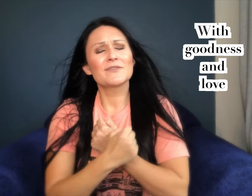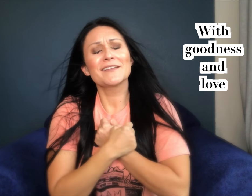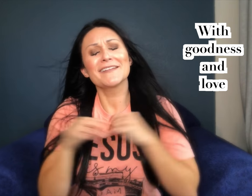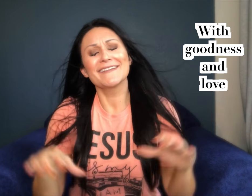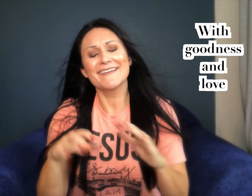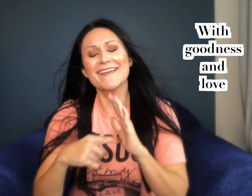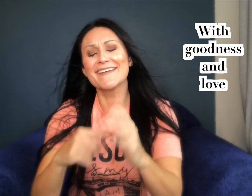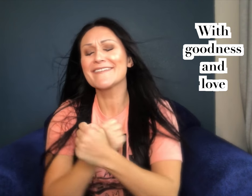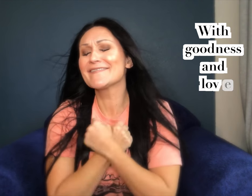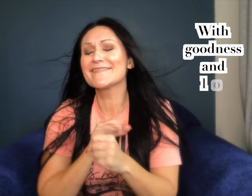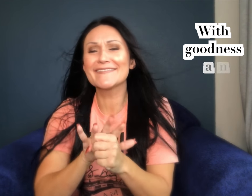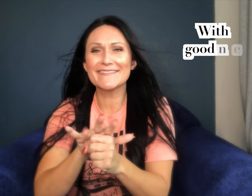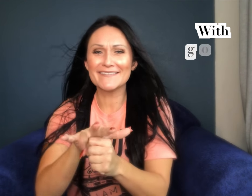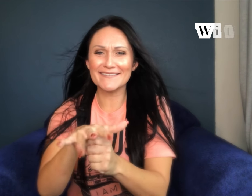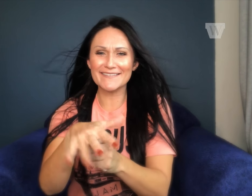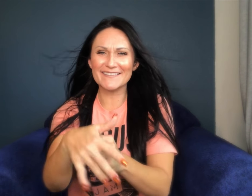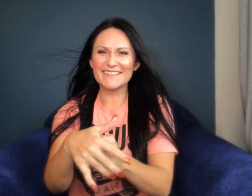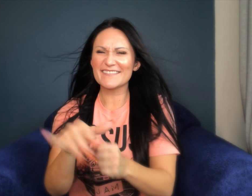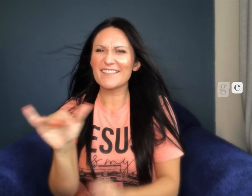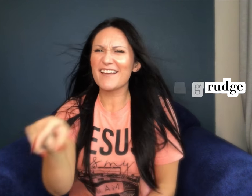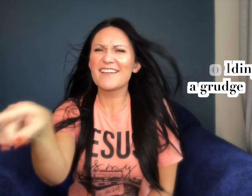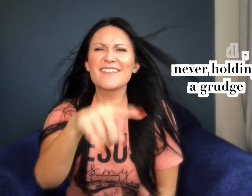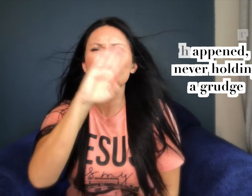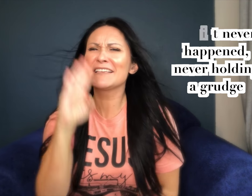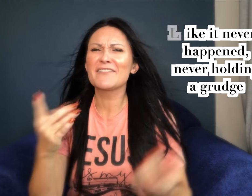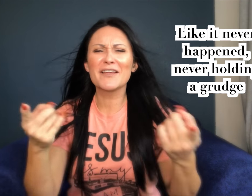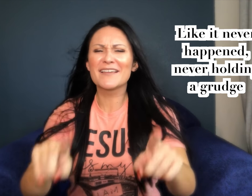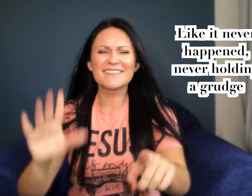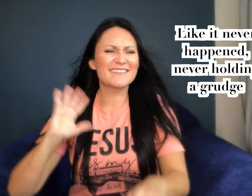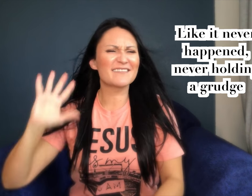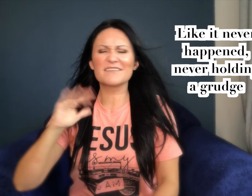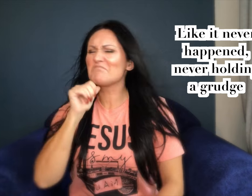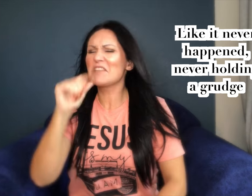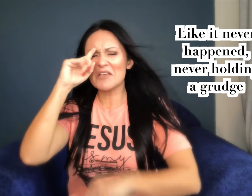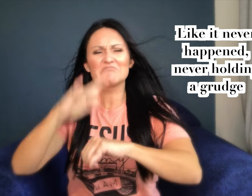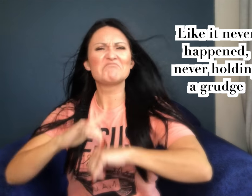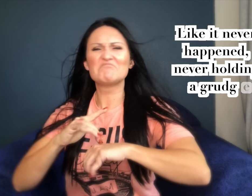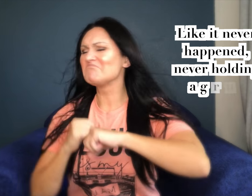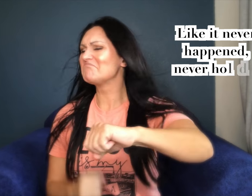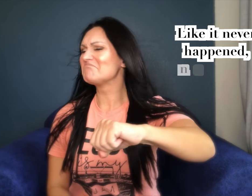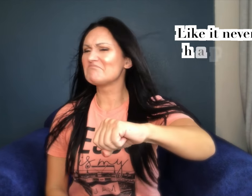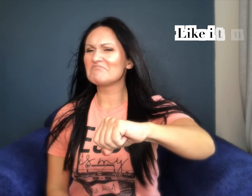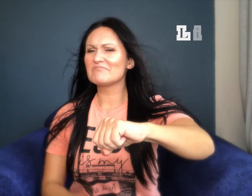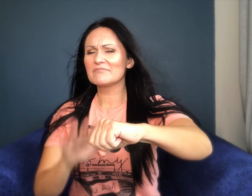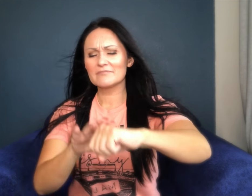with goodness and love. Like it never happened, never holding a